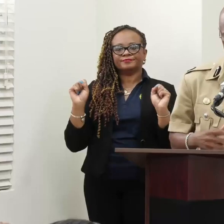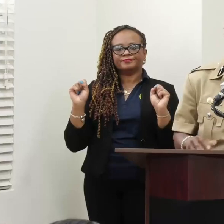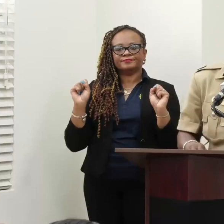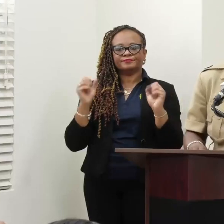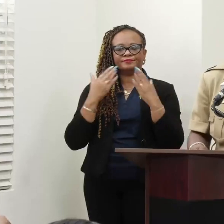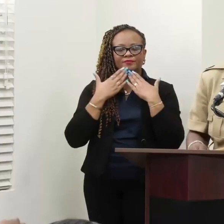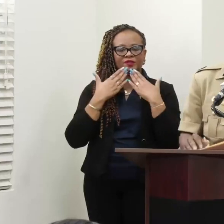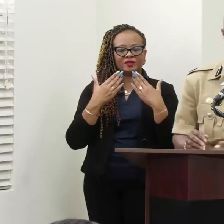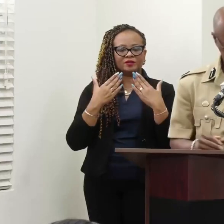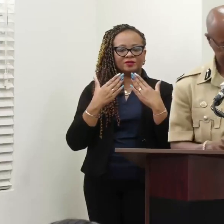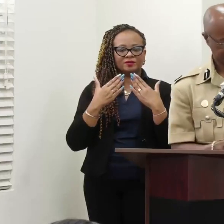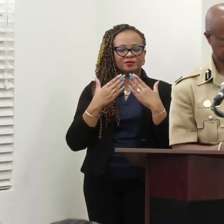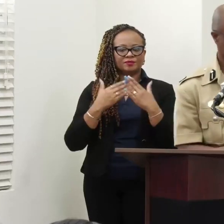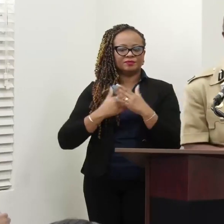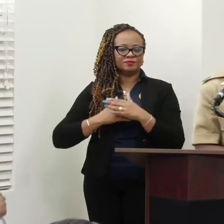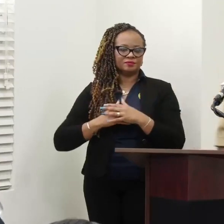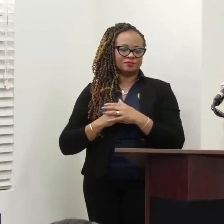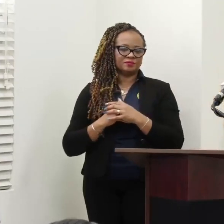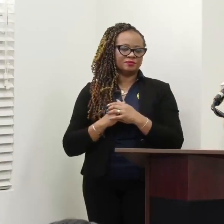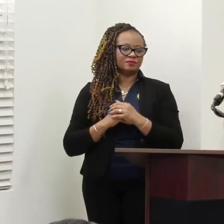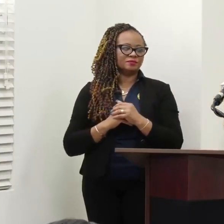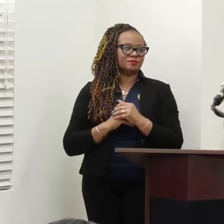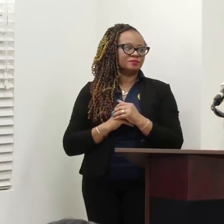Thank you. Merci.